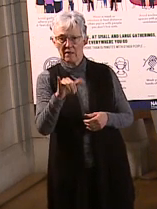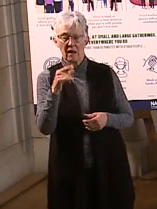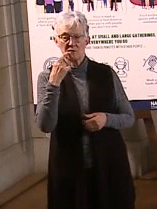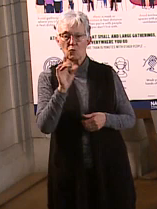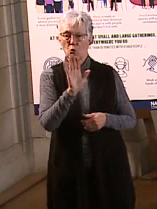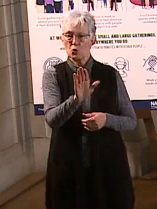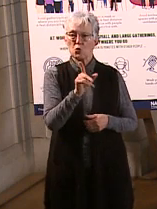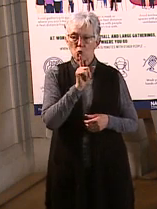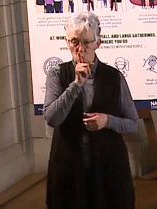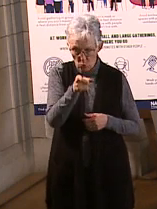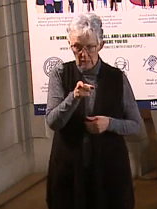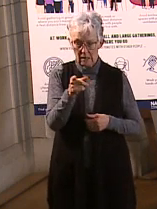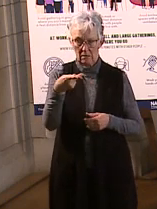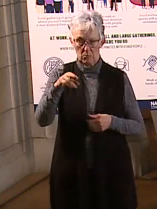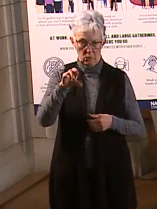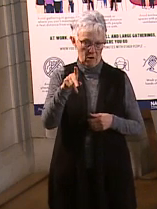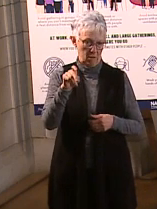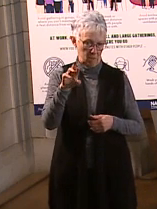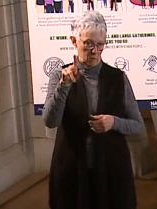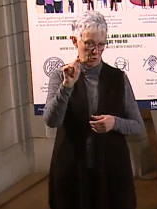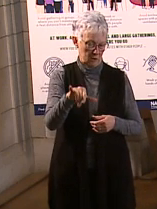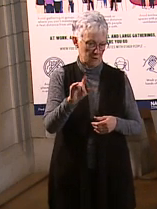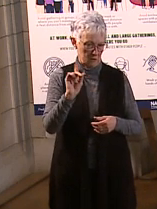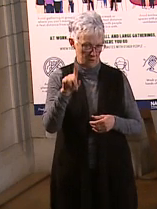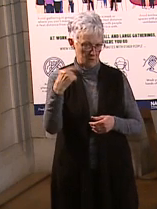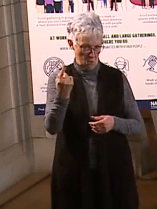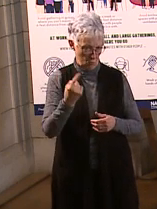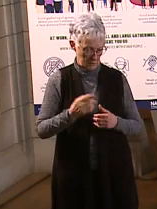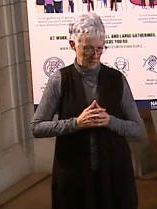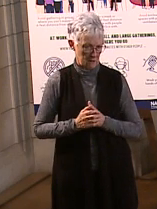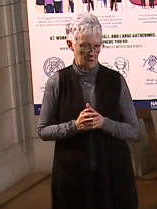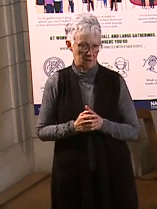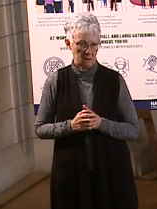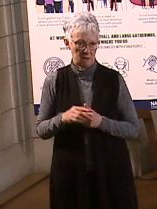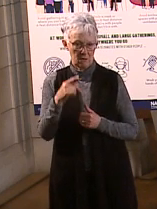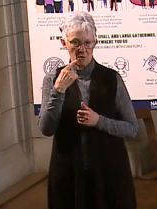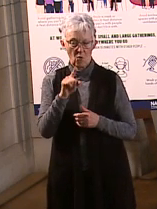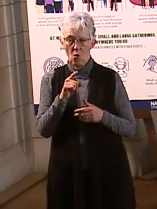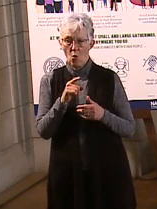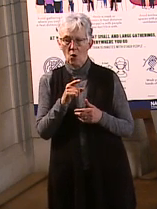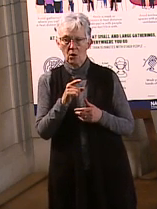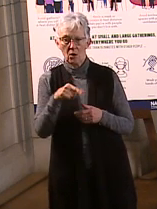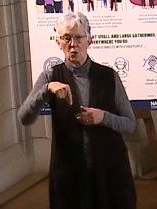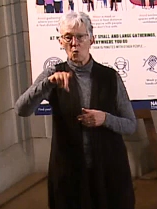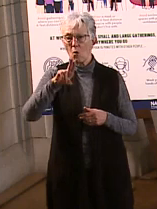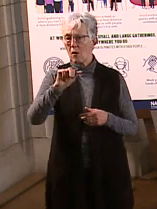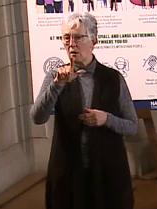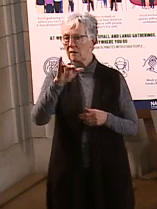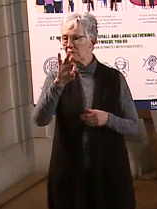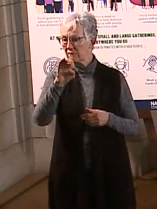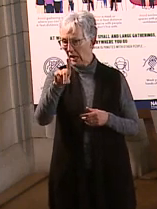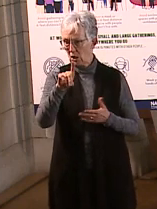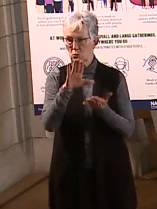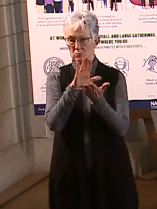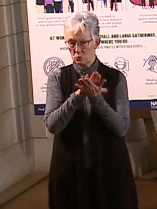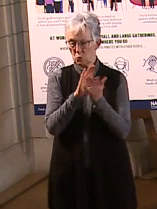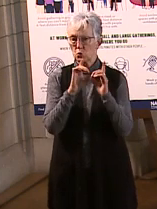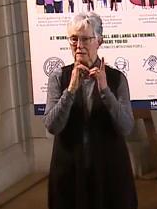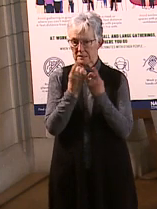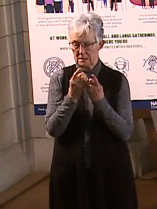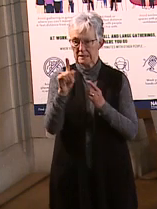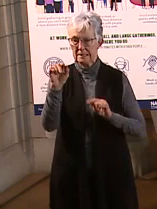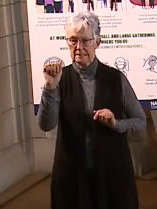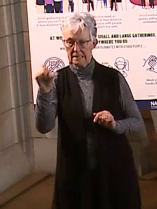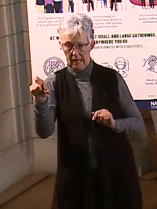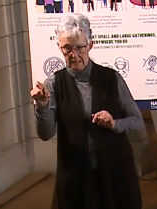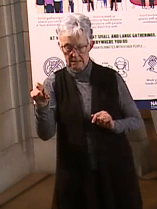property only, and that it is for what we call qualified school district taxes. So this amount may not